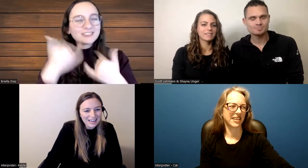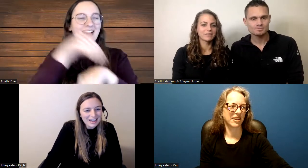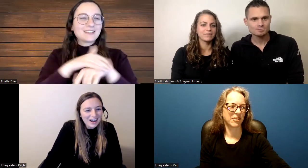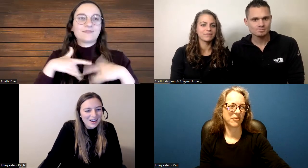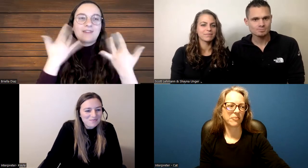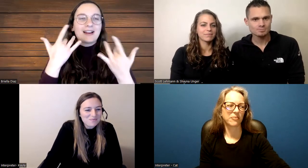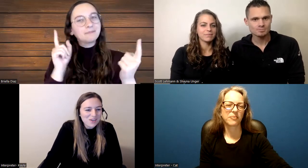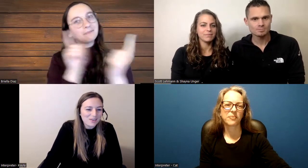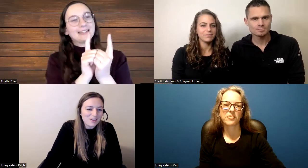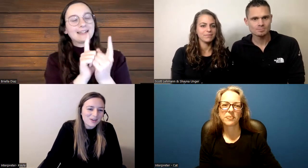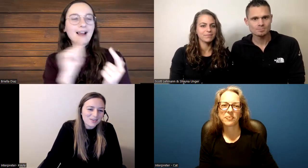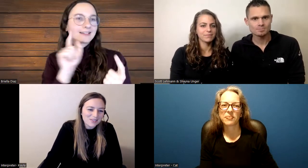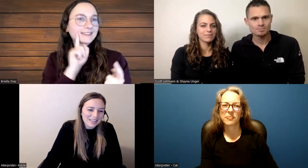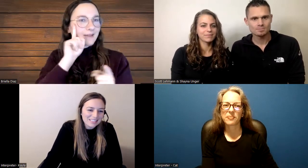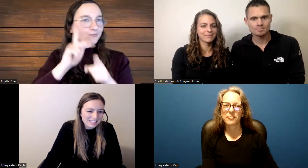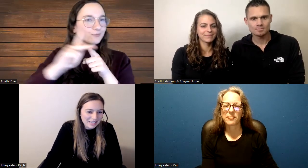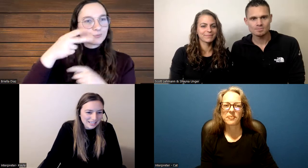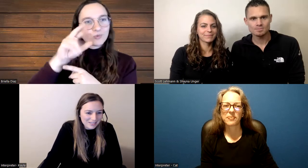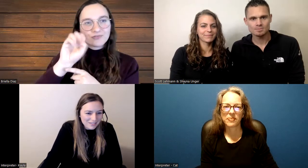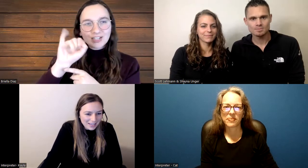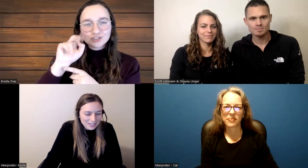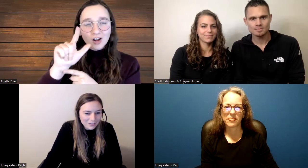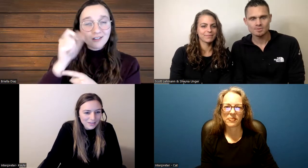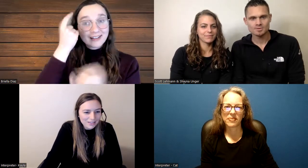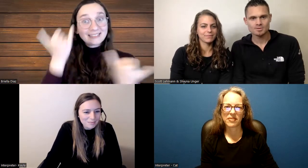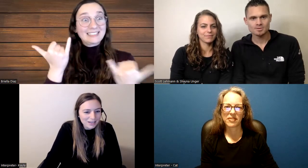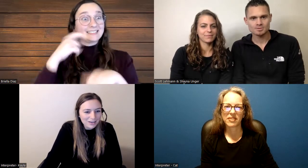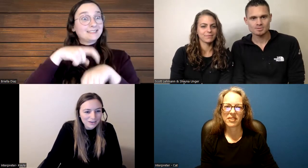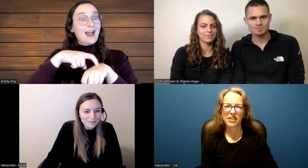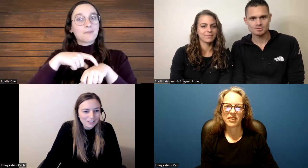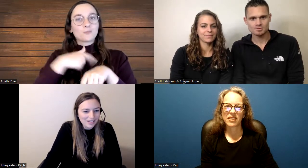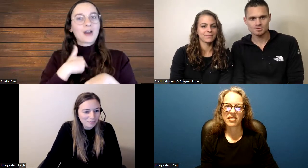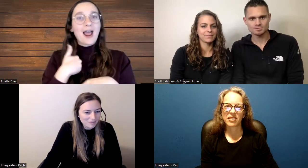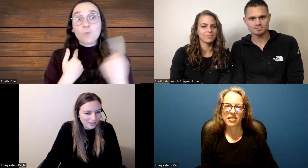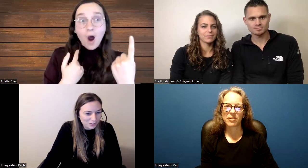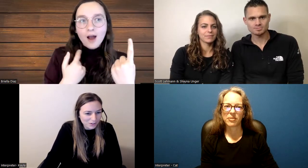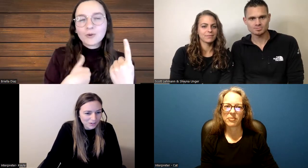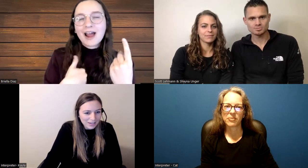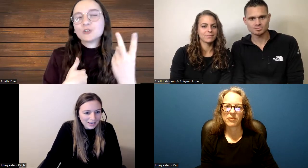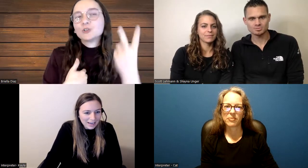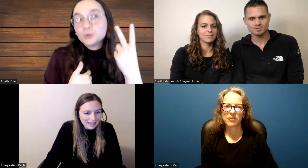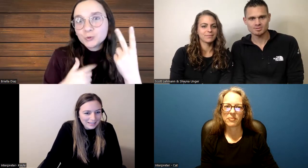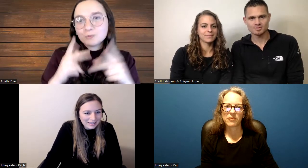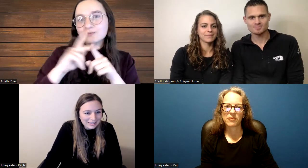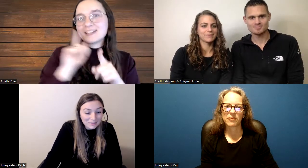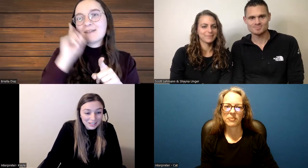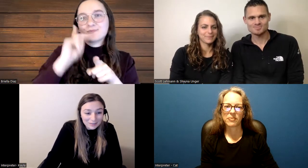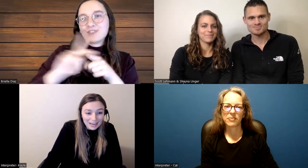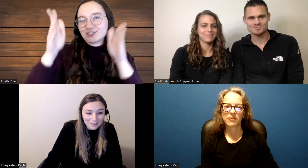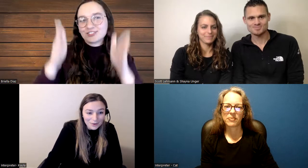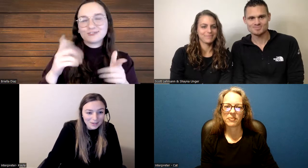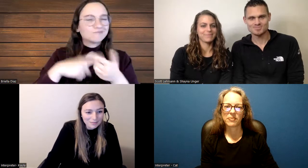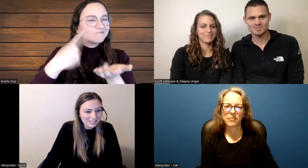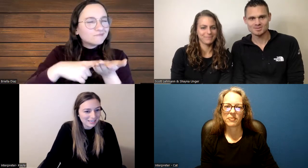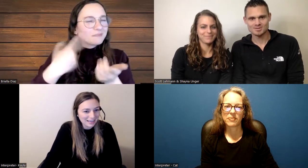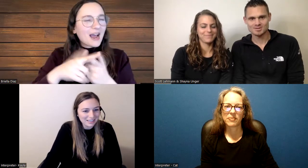recording? All right. Welcome, guys, to tonight's event for this meet and greet for a deaf professional. Typically, we